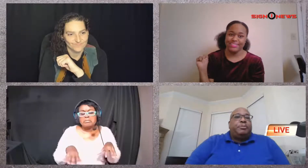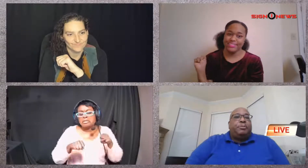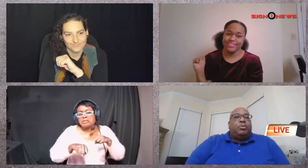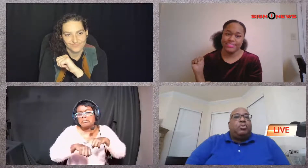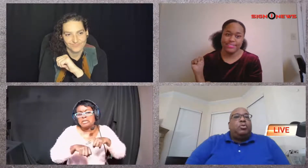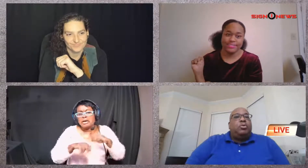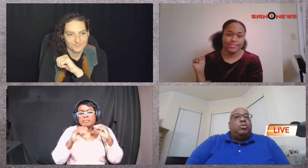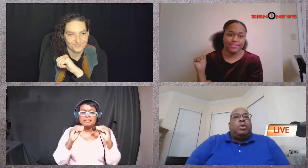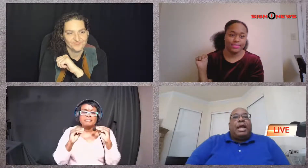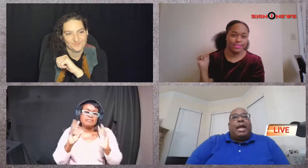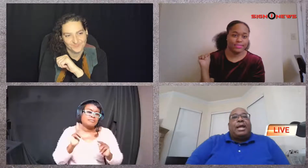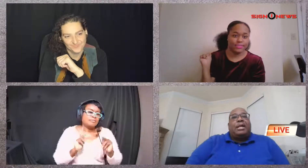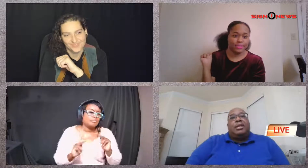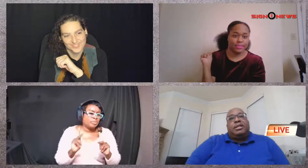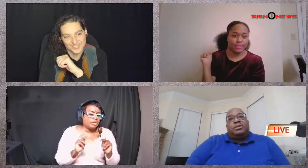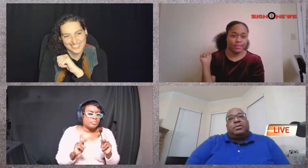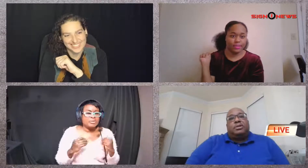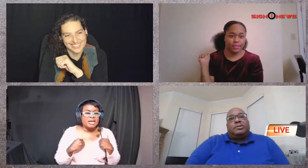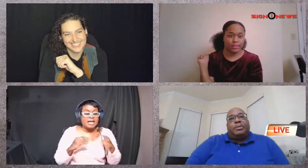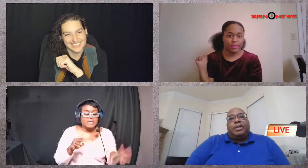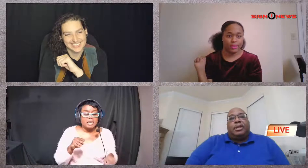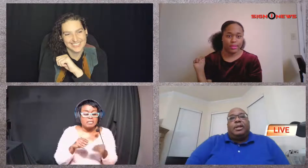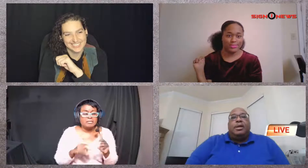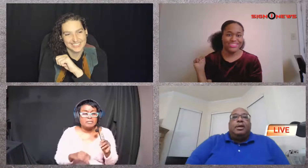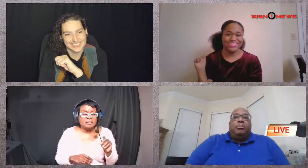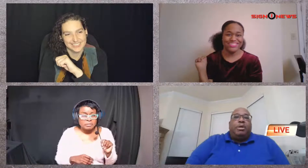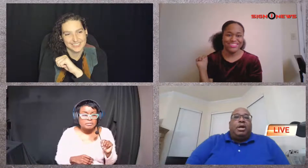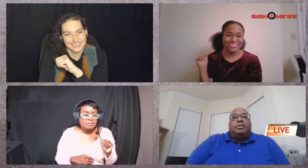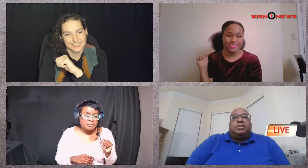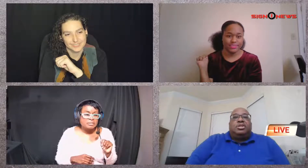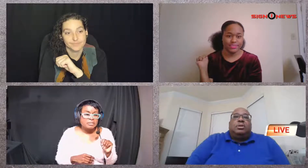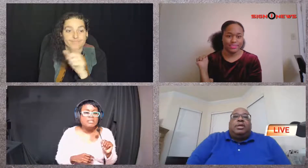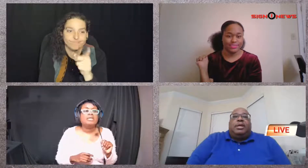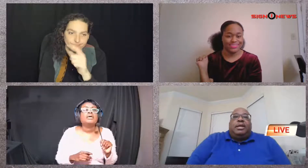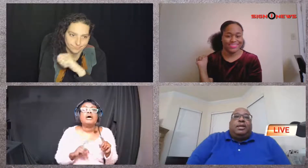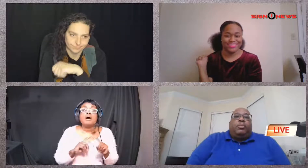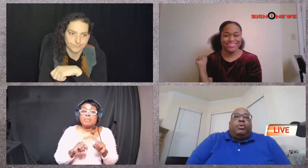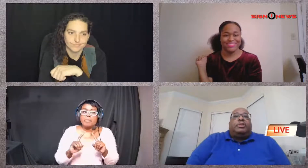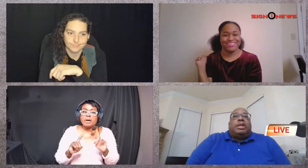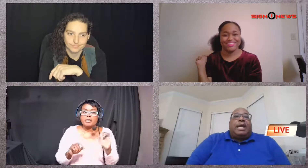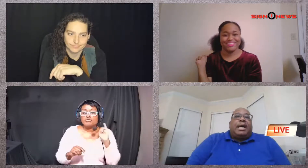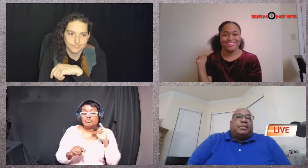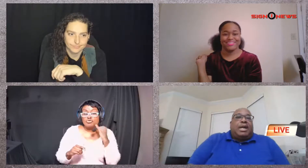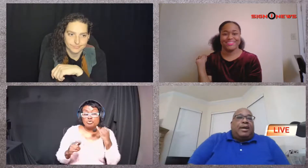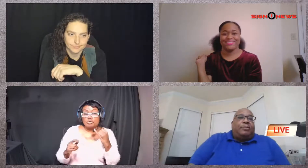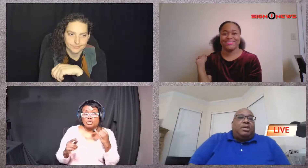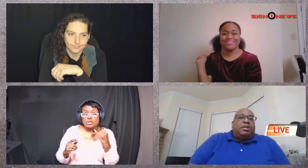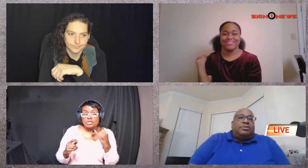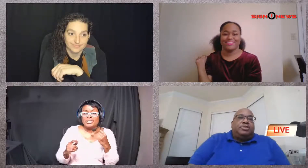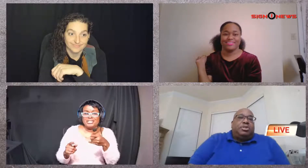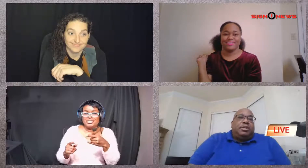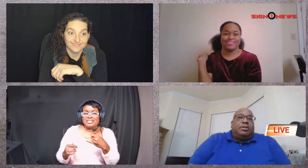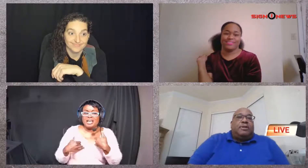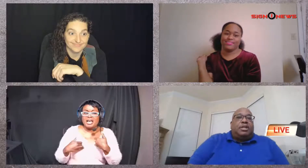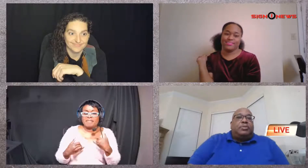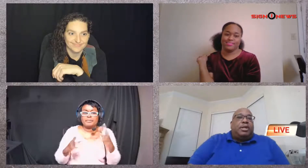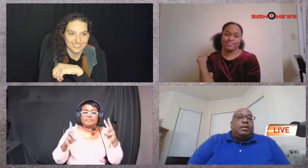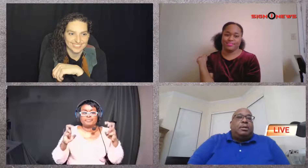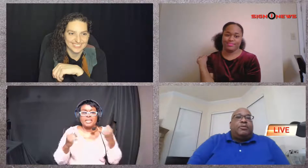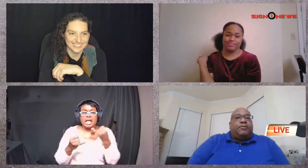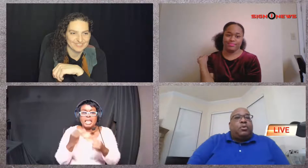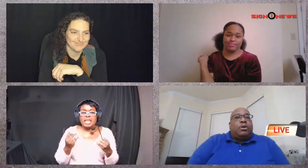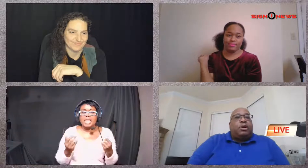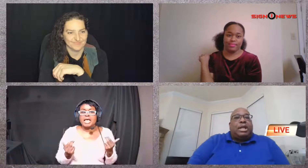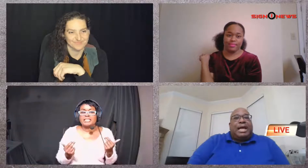to teach people who had an additional disability. But Julia ended up with the last laugh because Julia